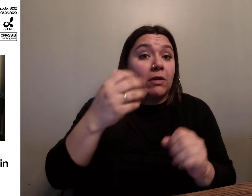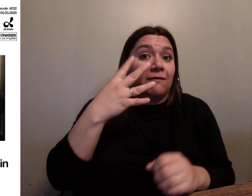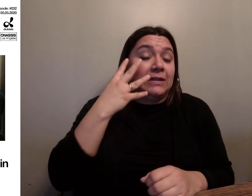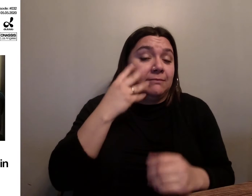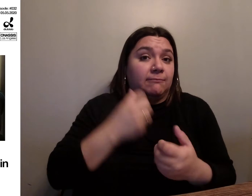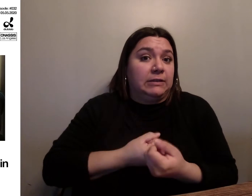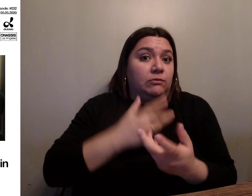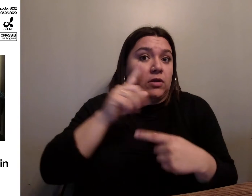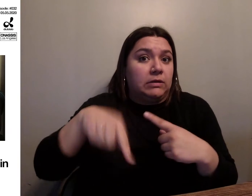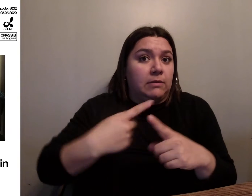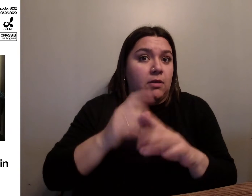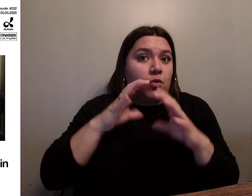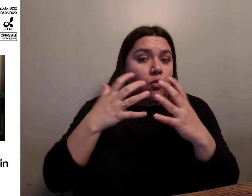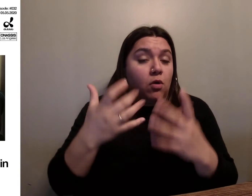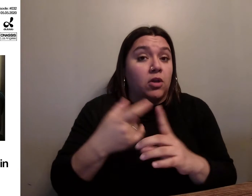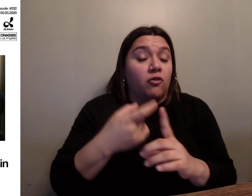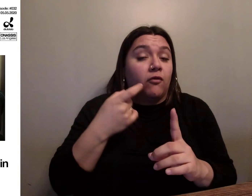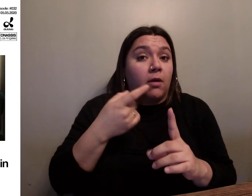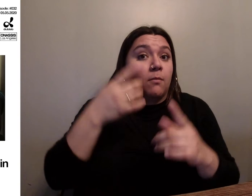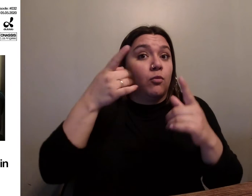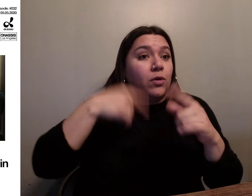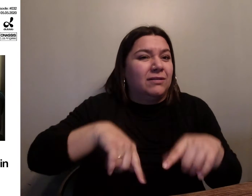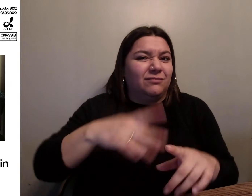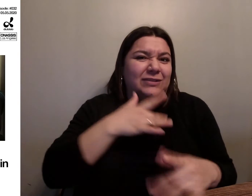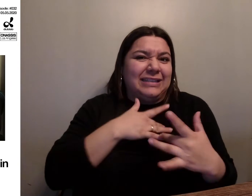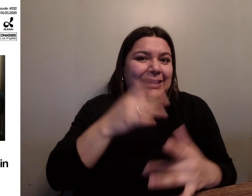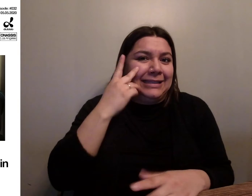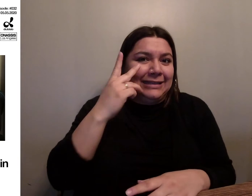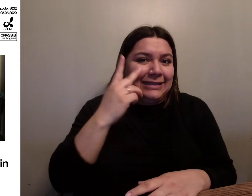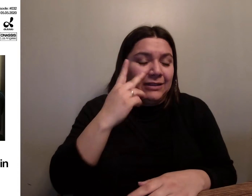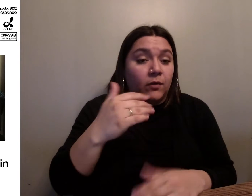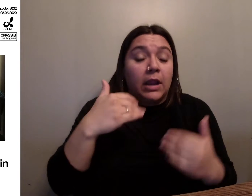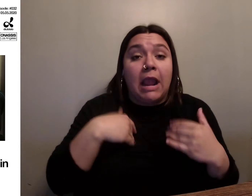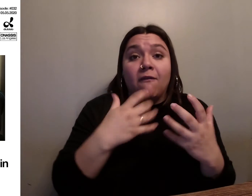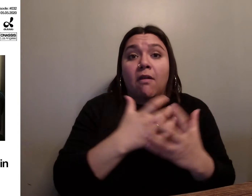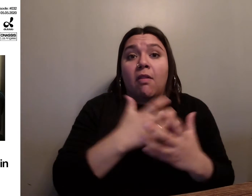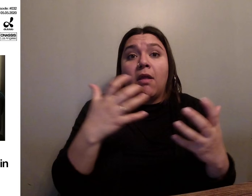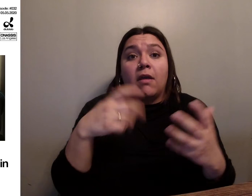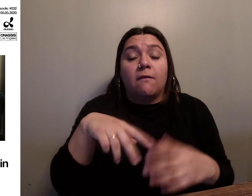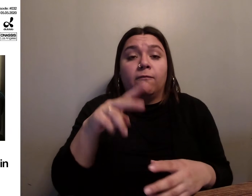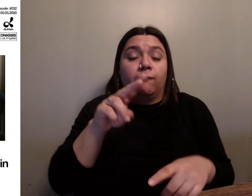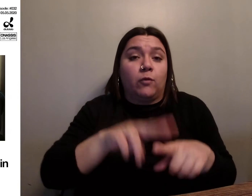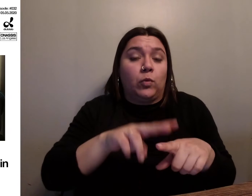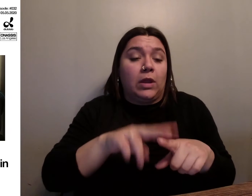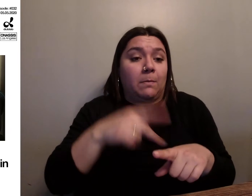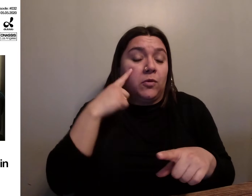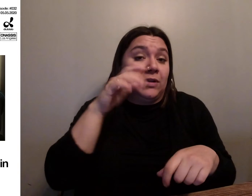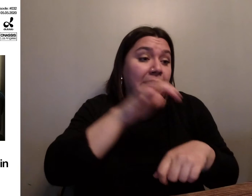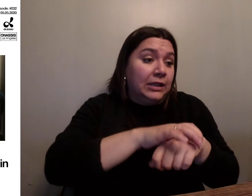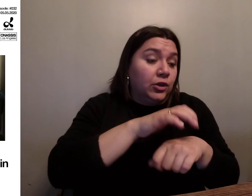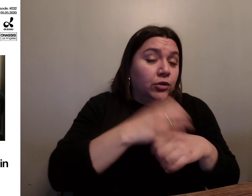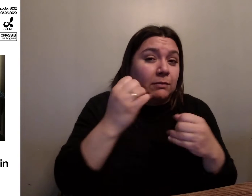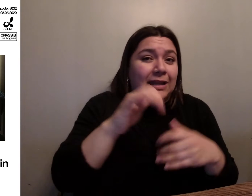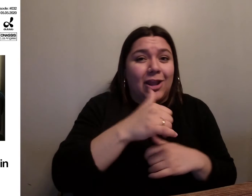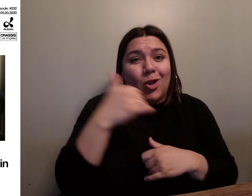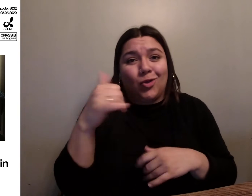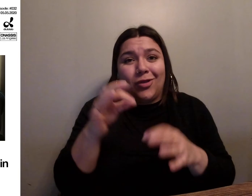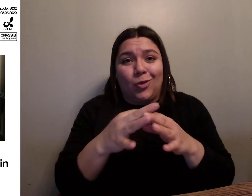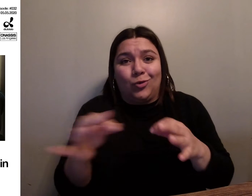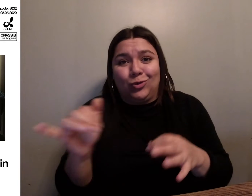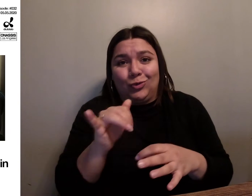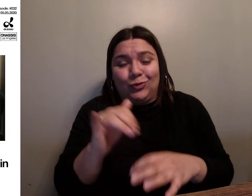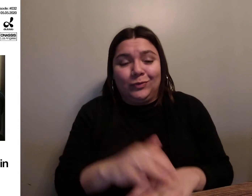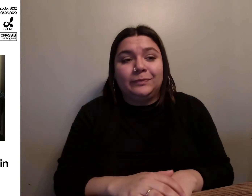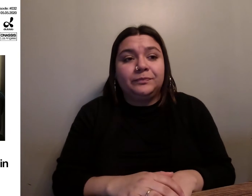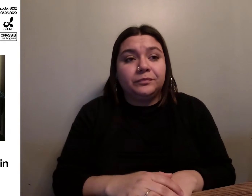a large vocabulary in English and many other languages for what we see. There is not a